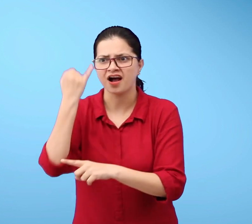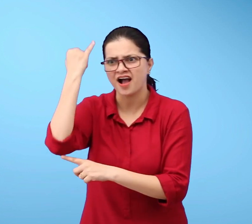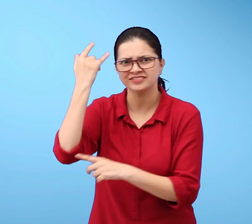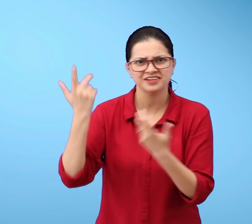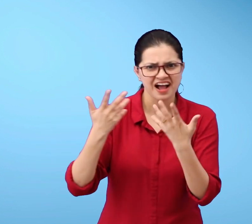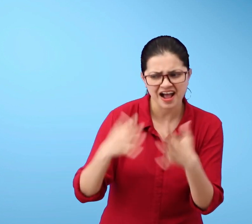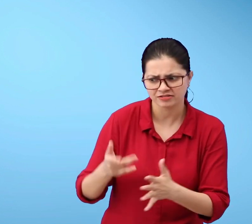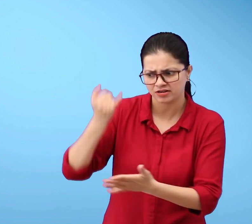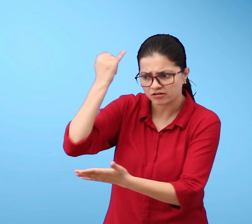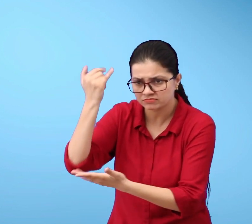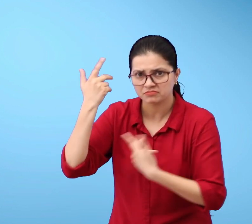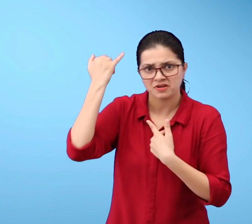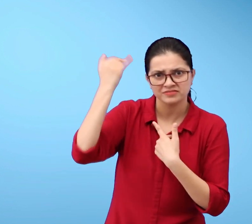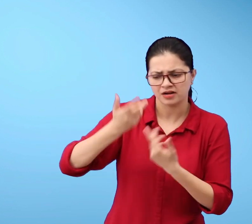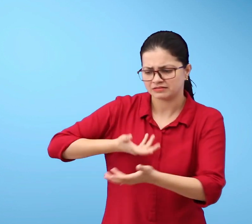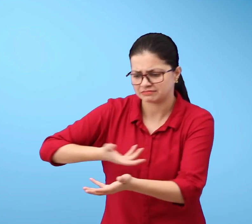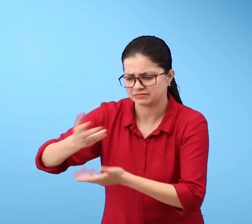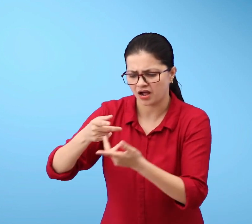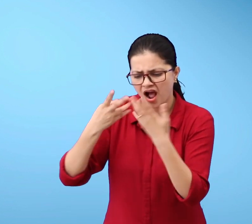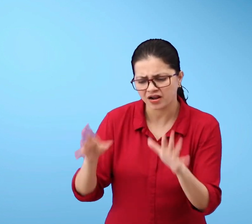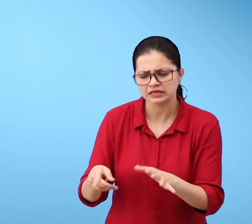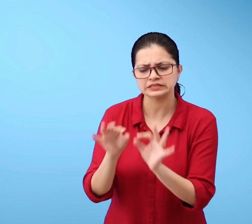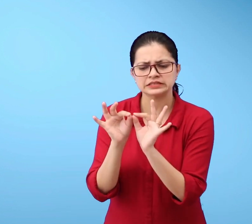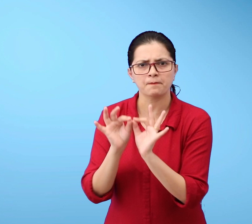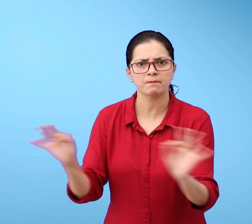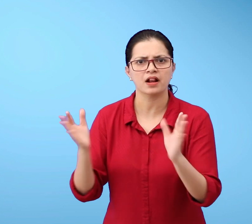Often, ideas were presented through simple dialogue.